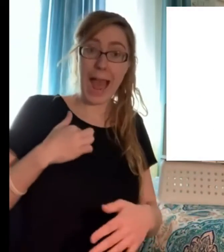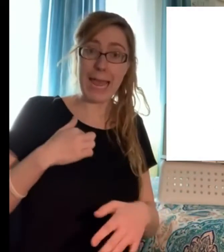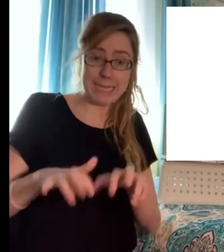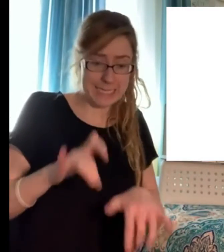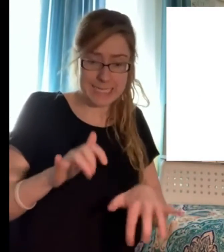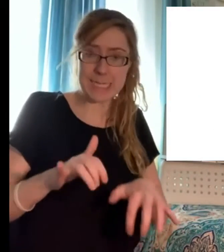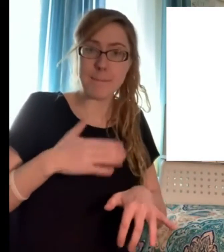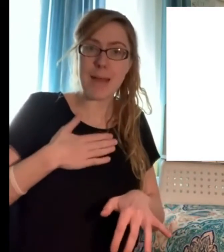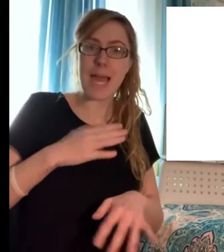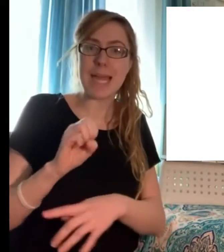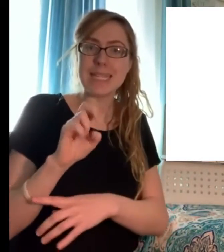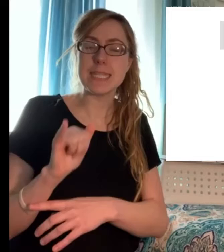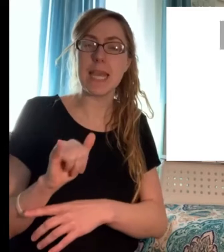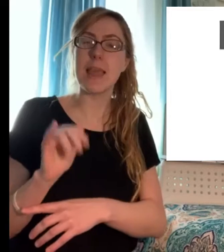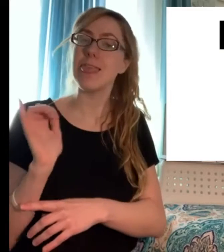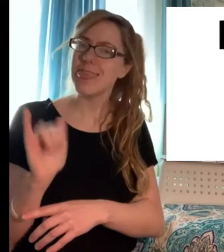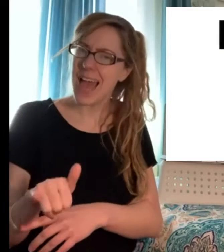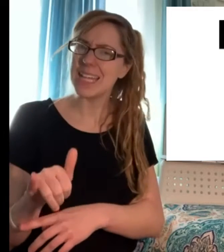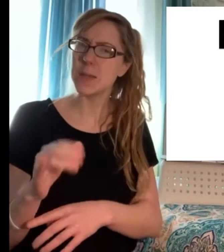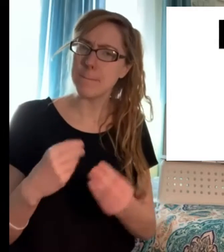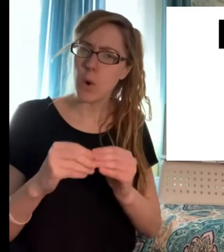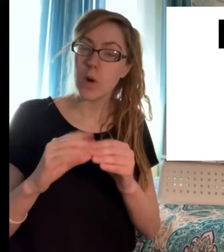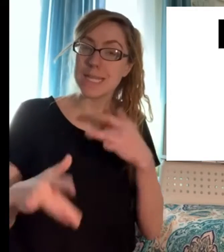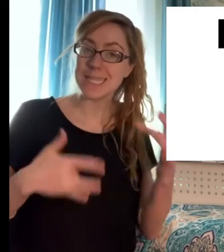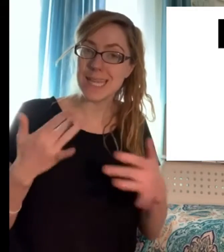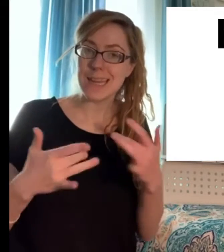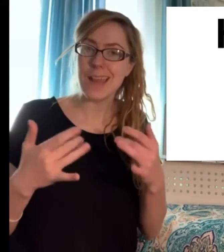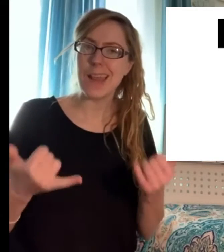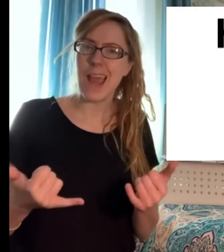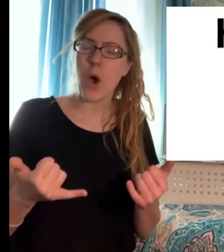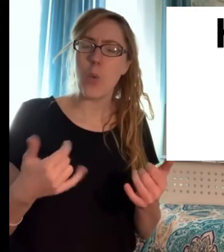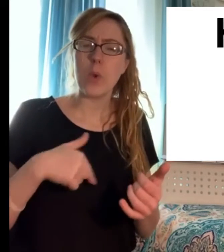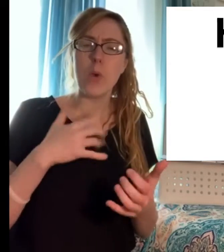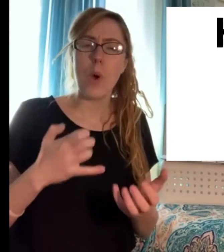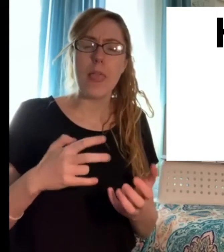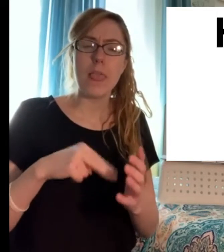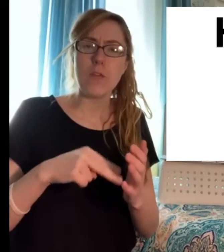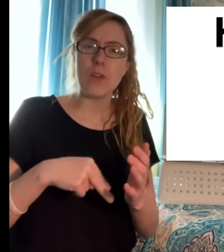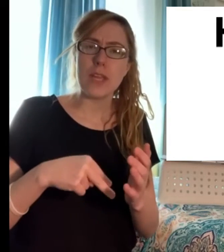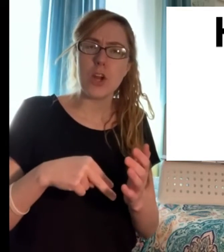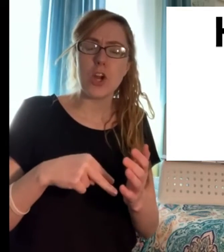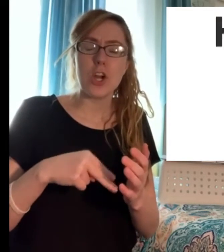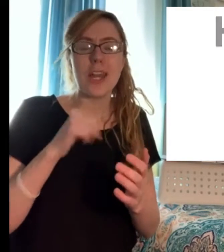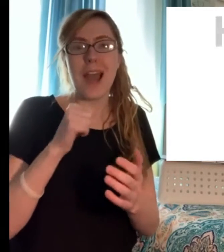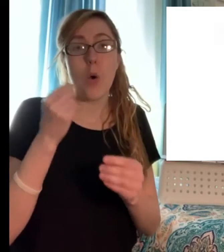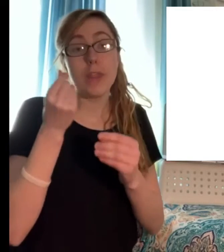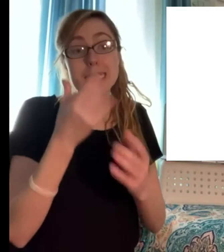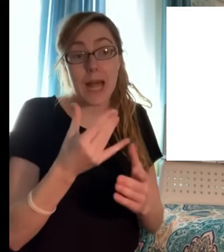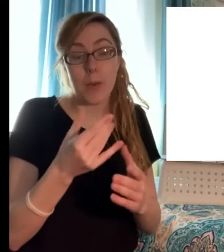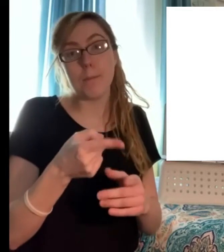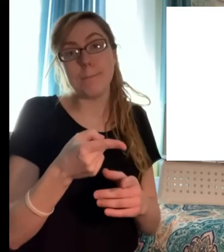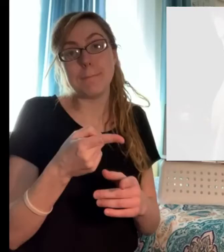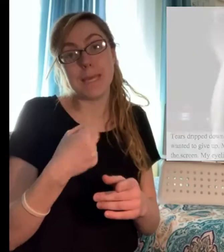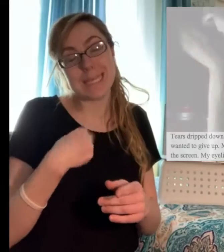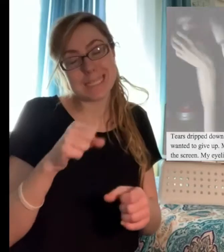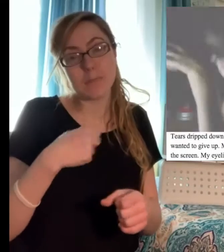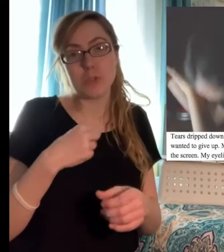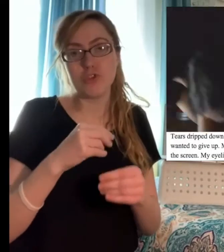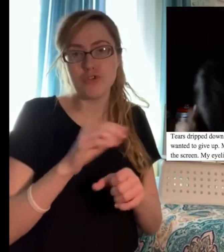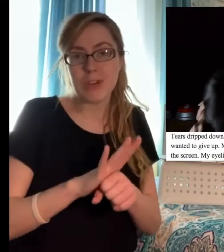that is exciting! Now let's have the reader infer some stuff. We don't want to simply tell them that I'm stressed. We must show it! Tears